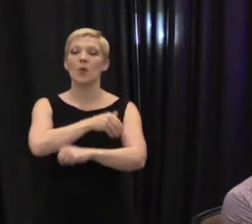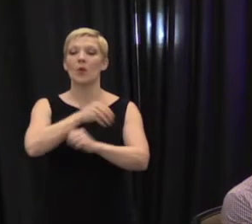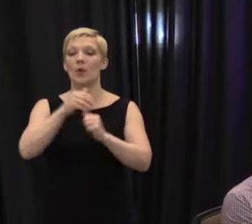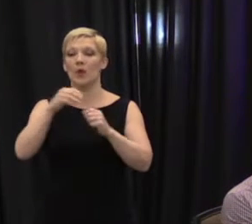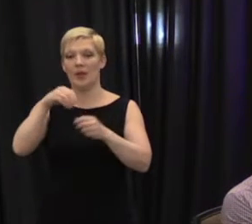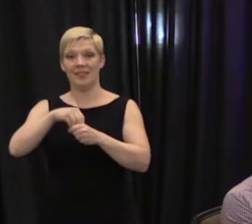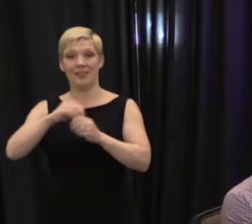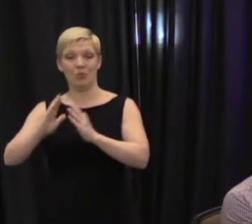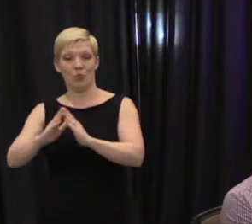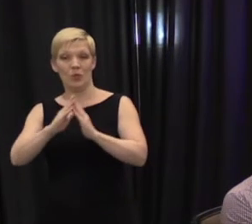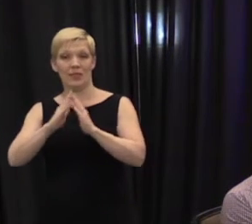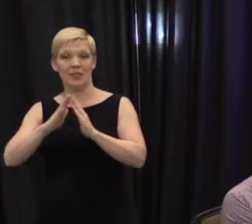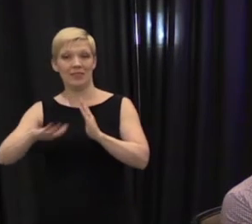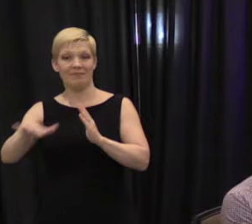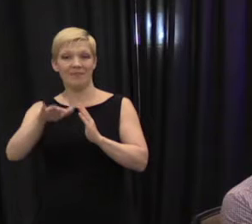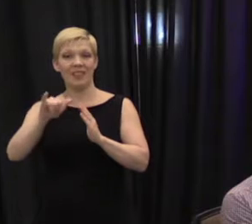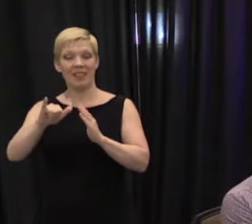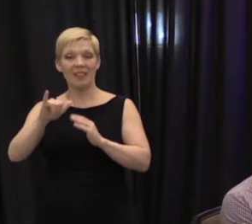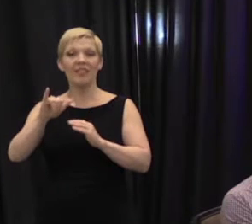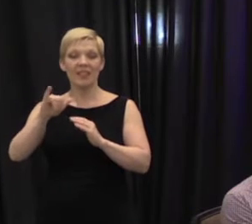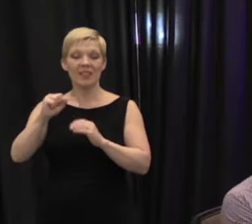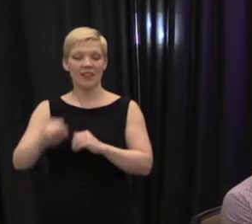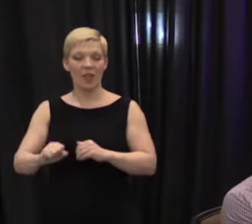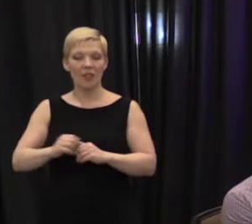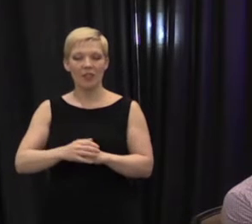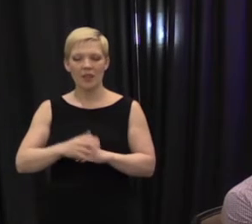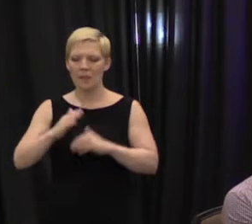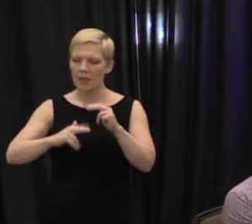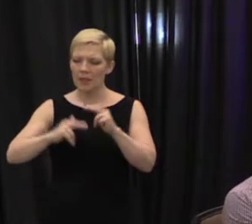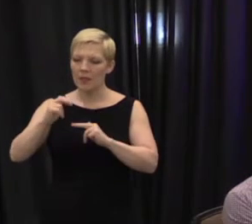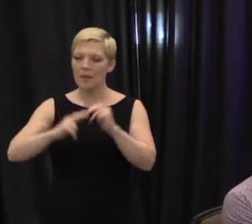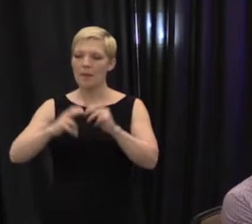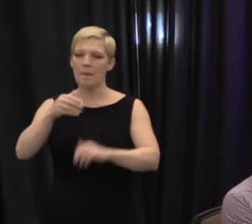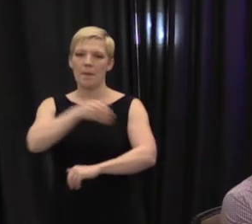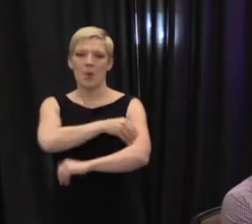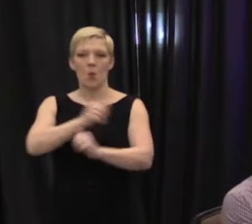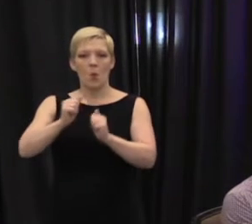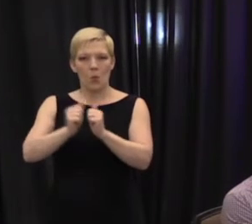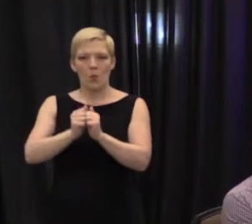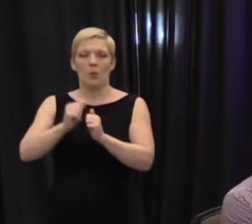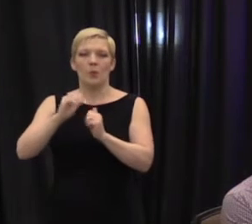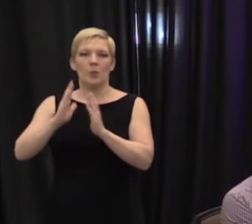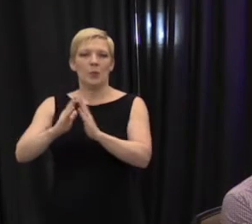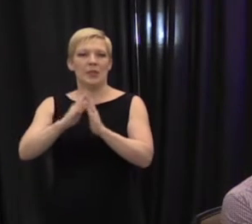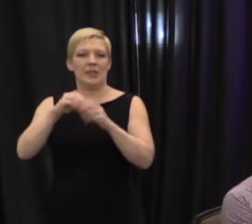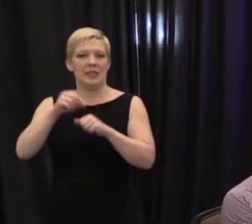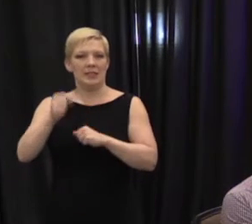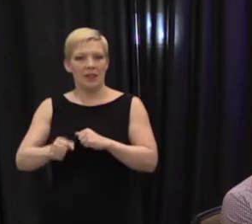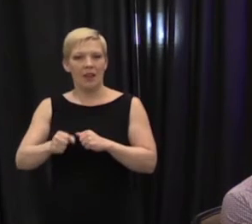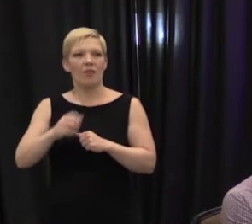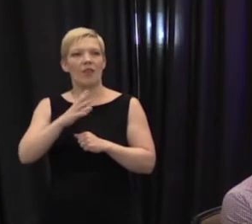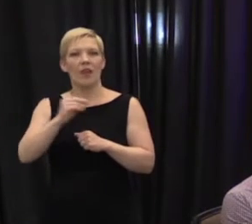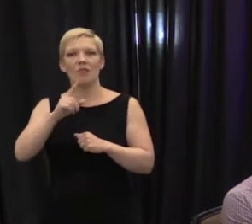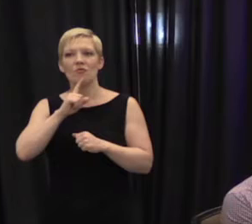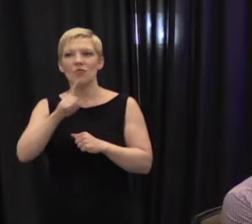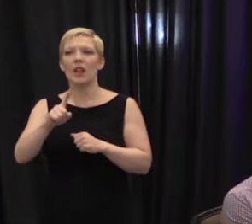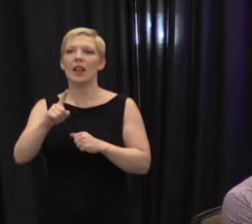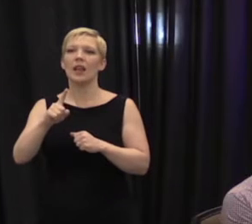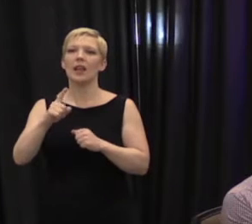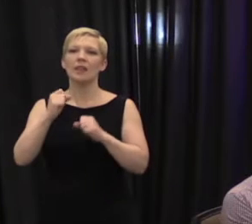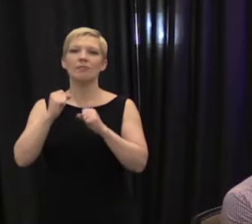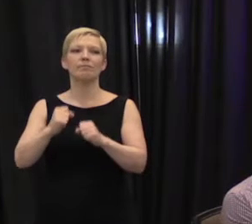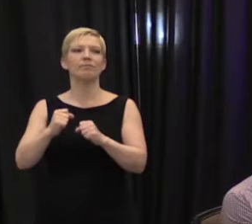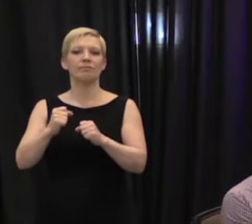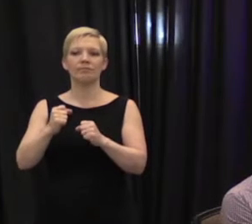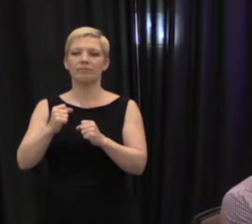South, to build power within communities in the South and to really amplify the voices of folks